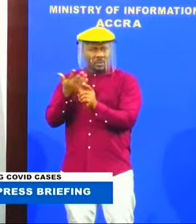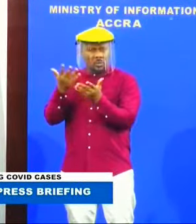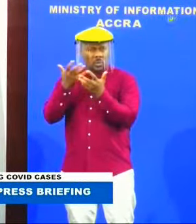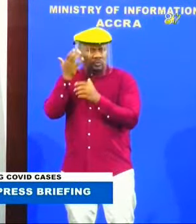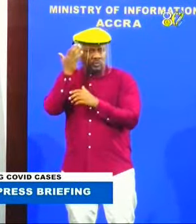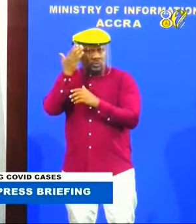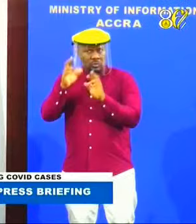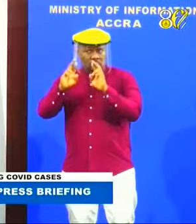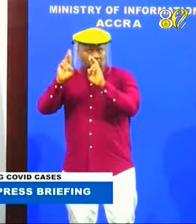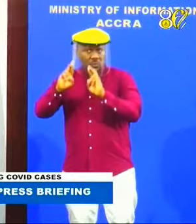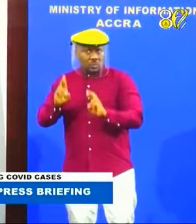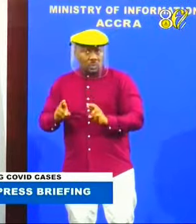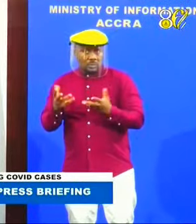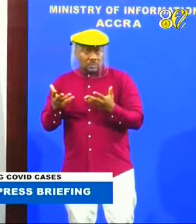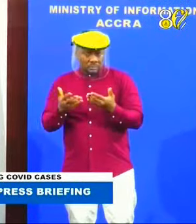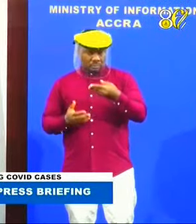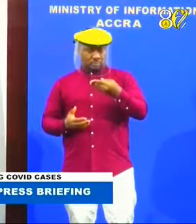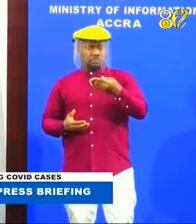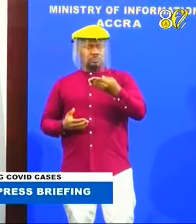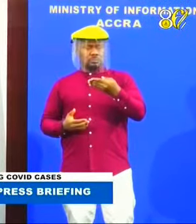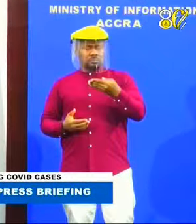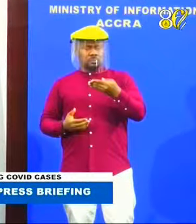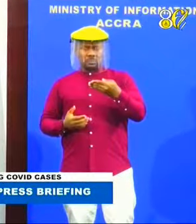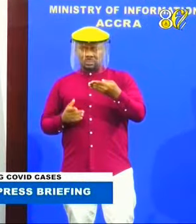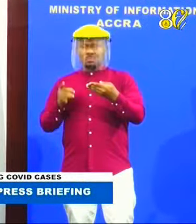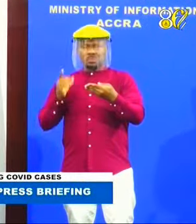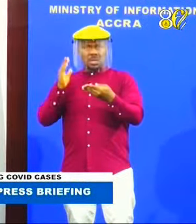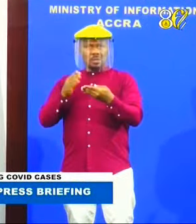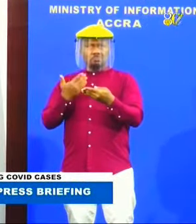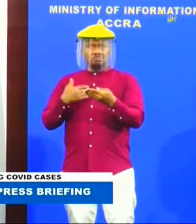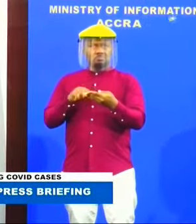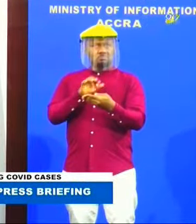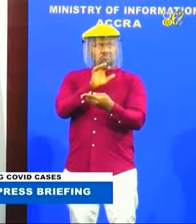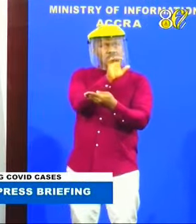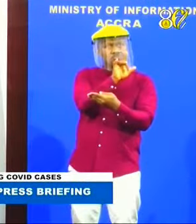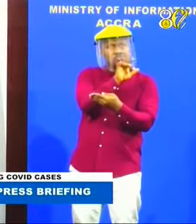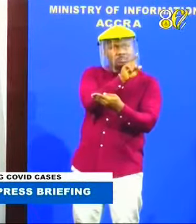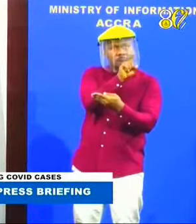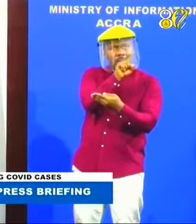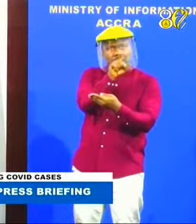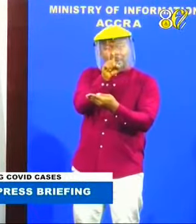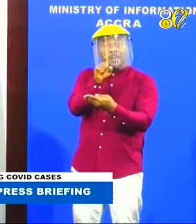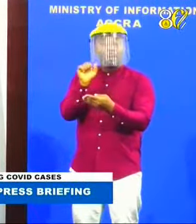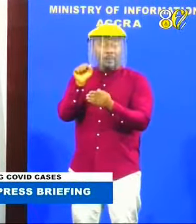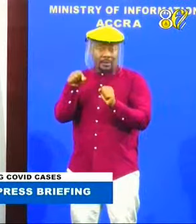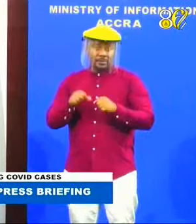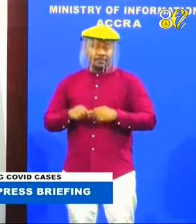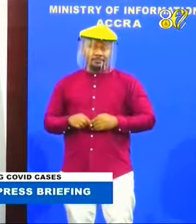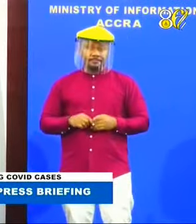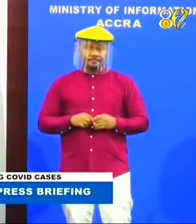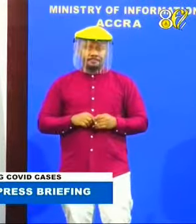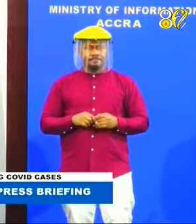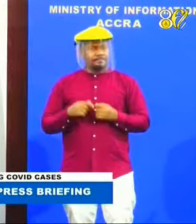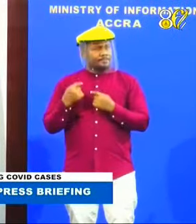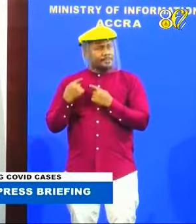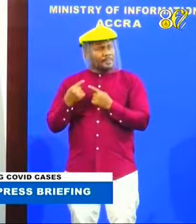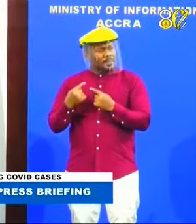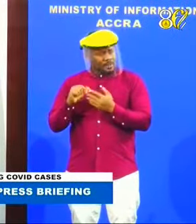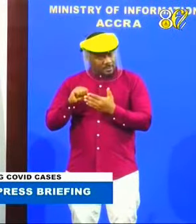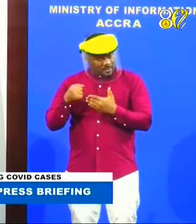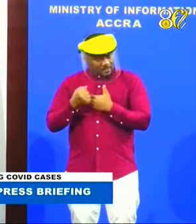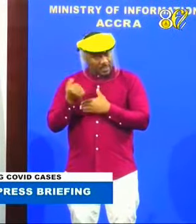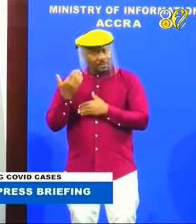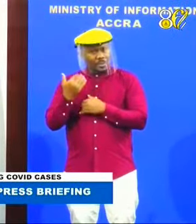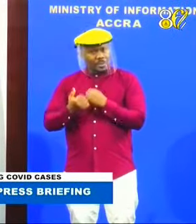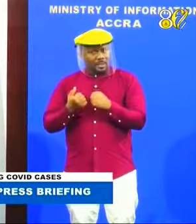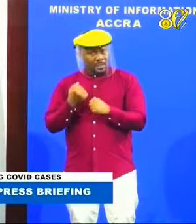exactly which machine, and it shows, and we are holding it, and they can actually follow it through. Since testing started, I think in September last